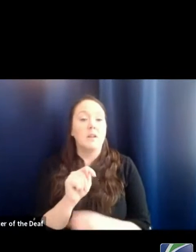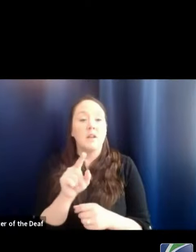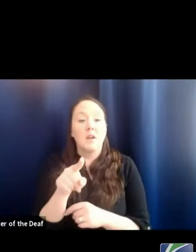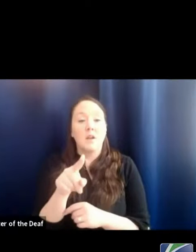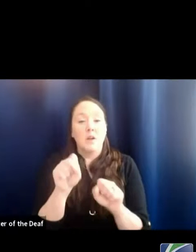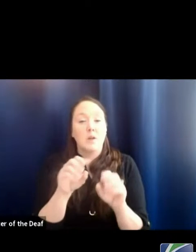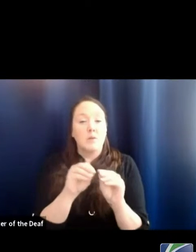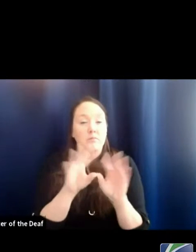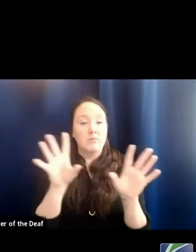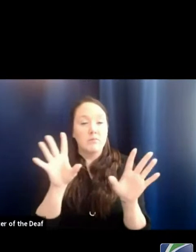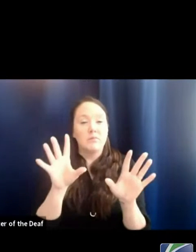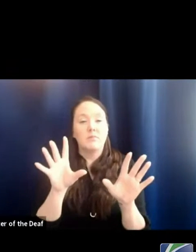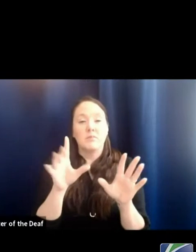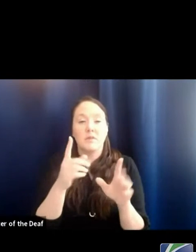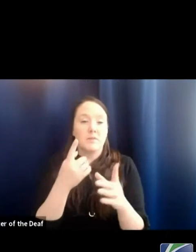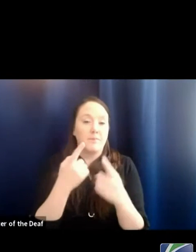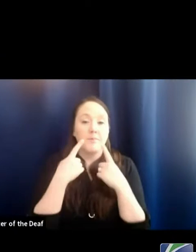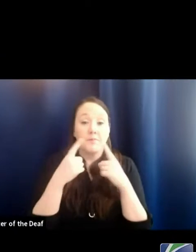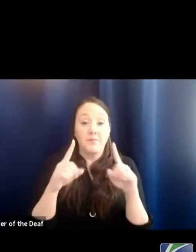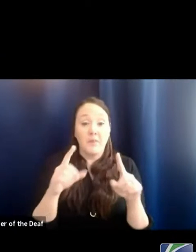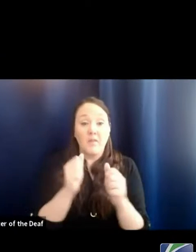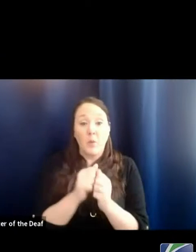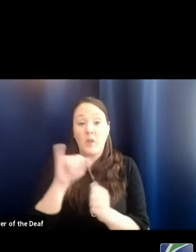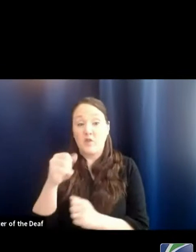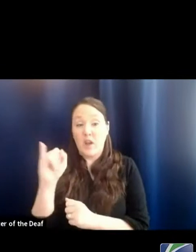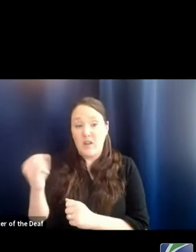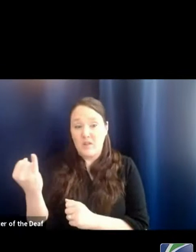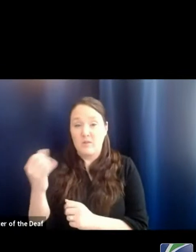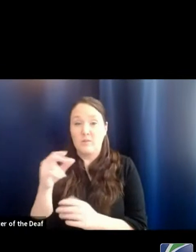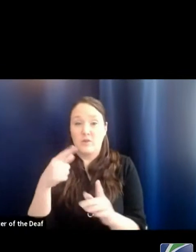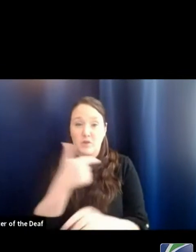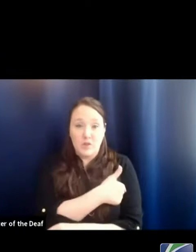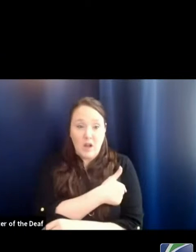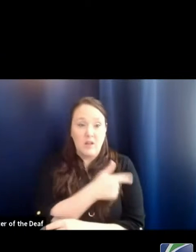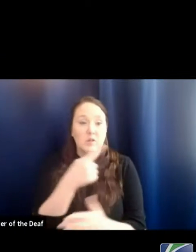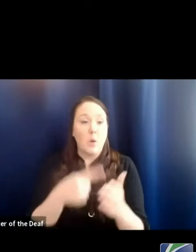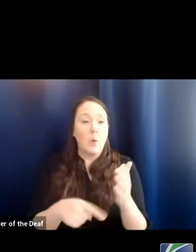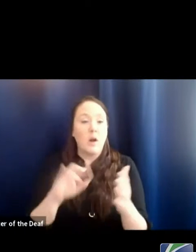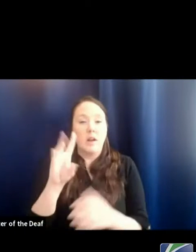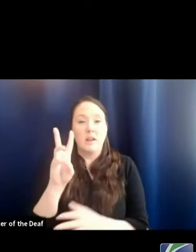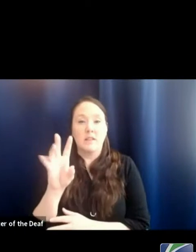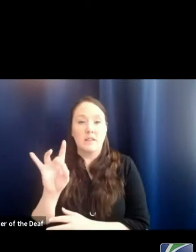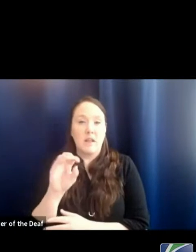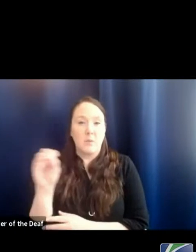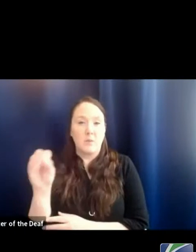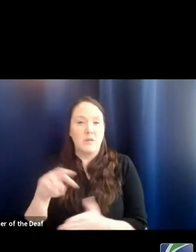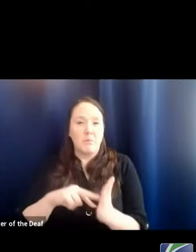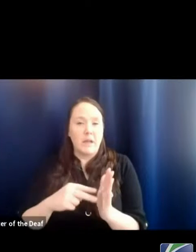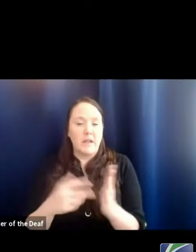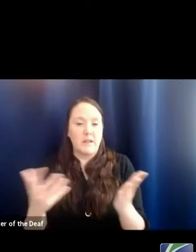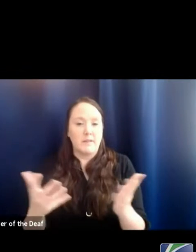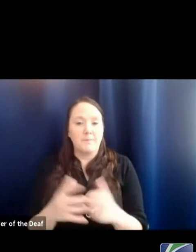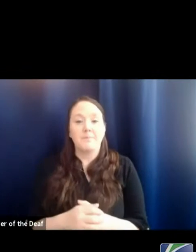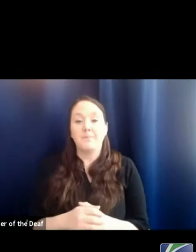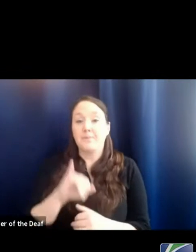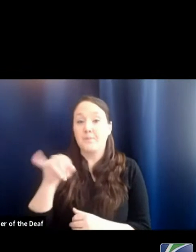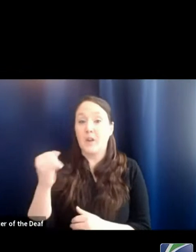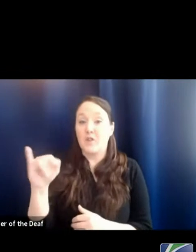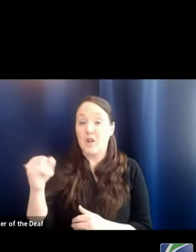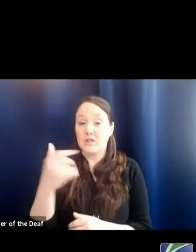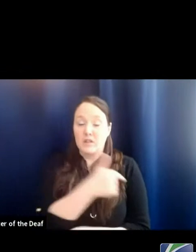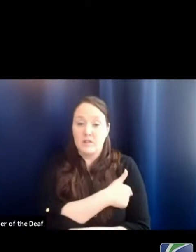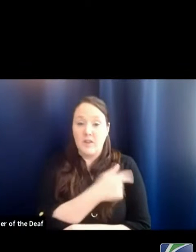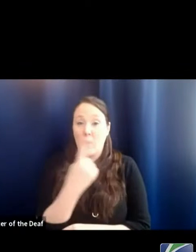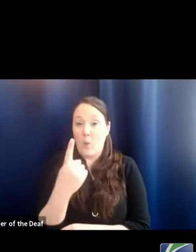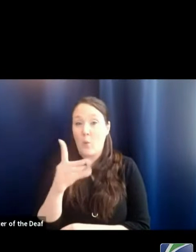up efficacy with Johnson & Johnson shots? What does 68% mean? Sure. So the Johnson & Johnson vaccine, which is a